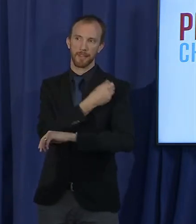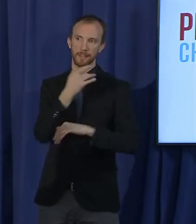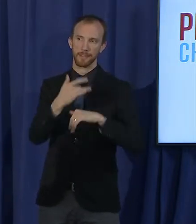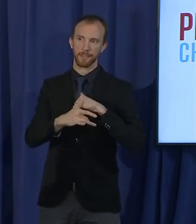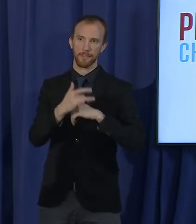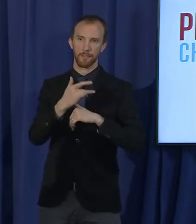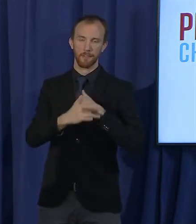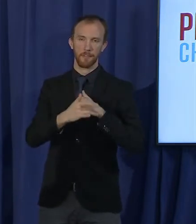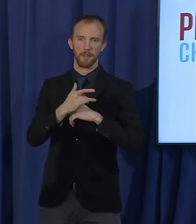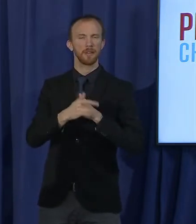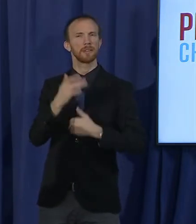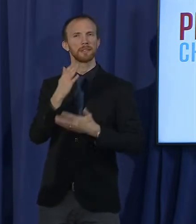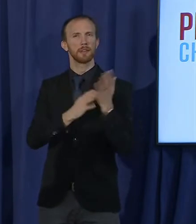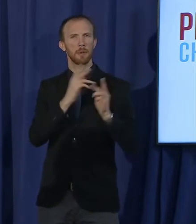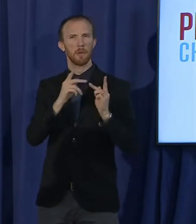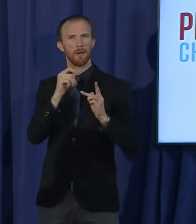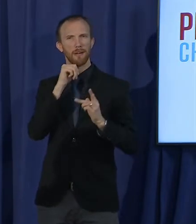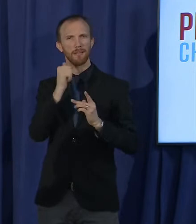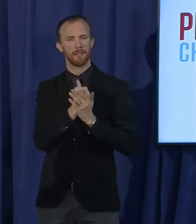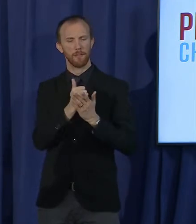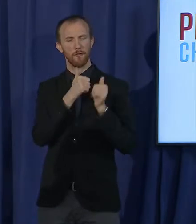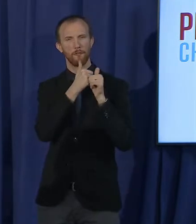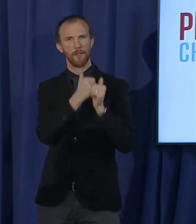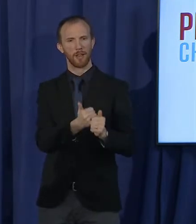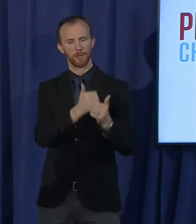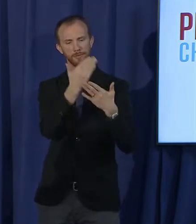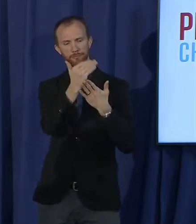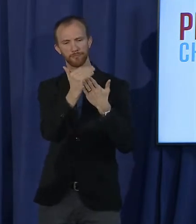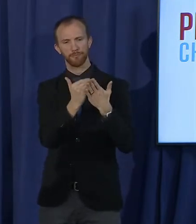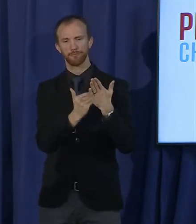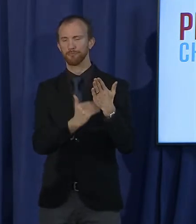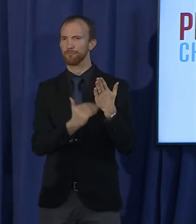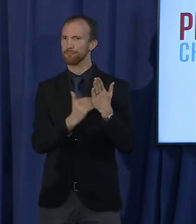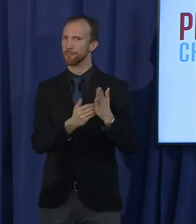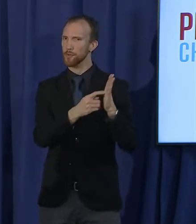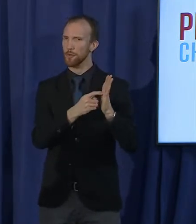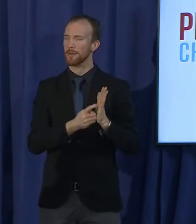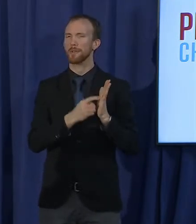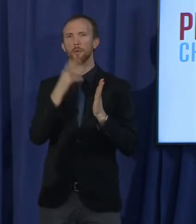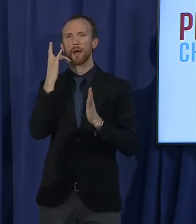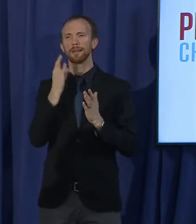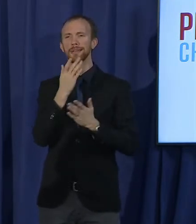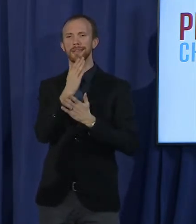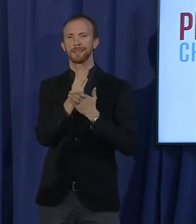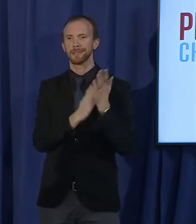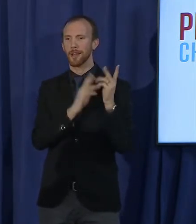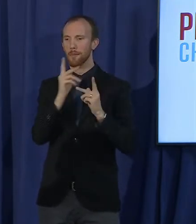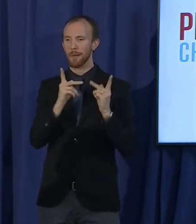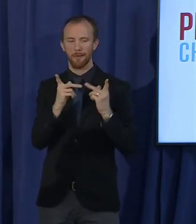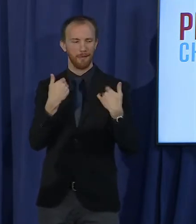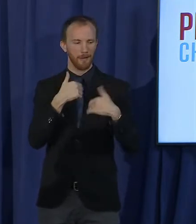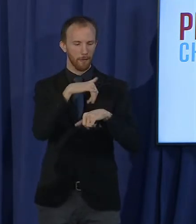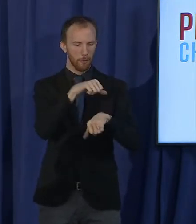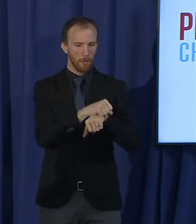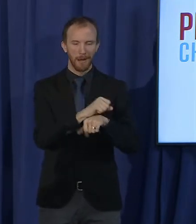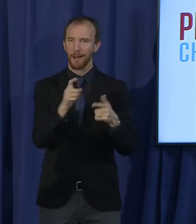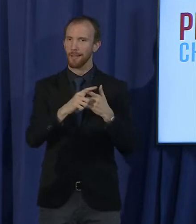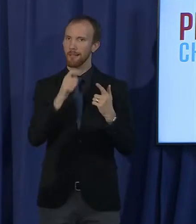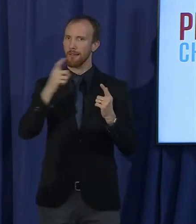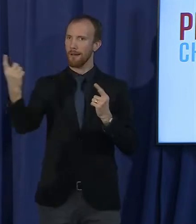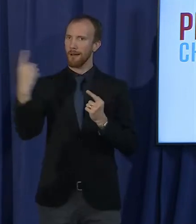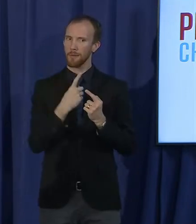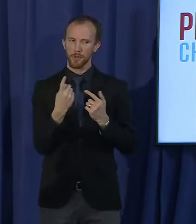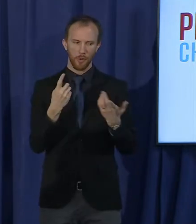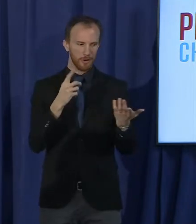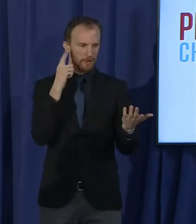list right now, presumably because they have people who don't show up and the dosage may go to waste otherwise. Your thoughts